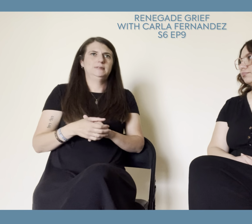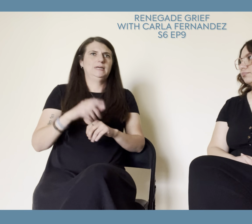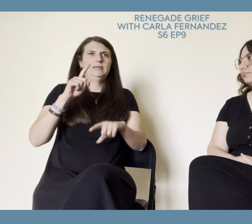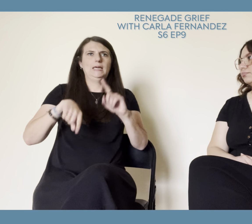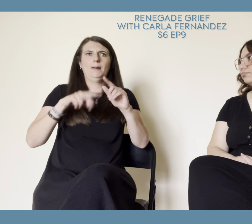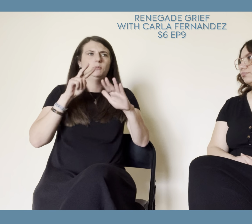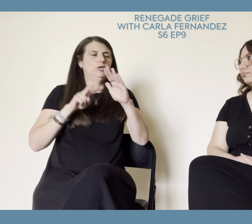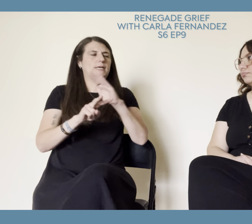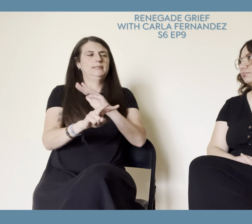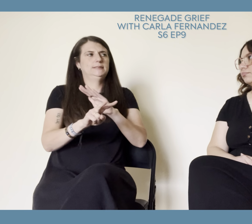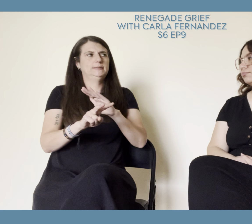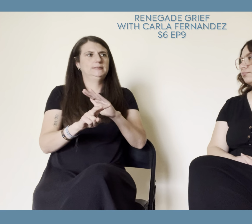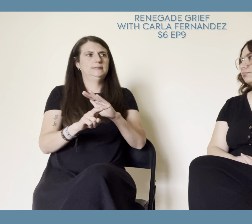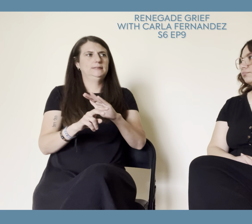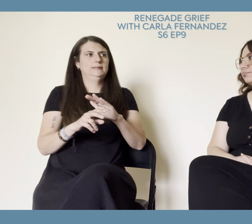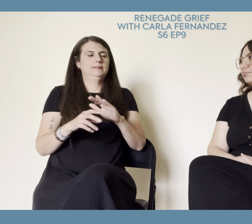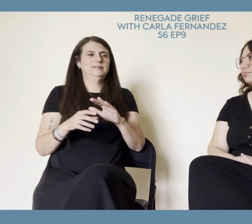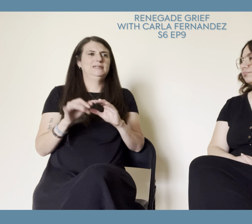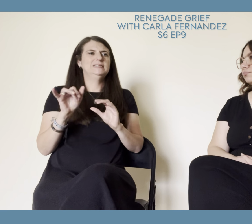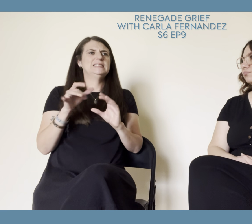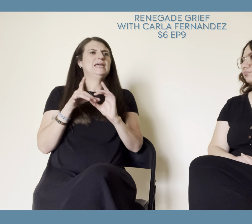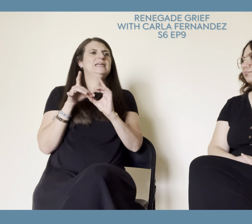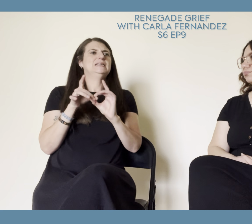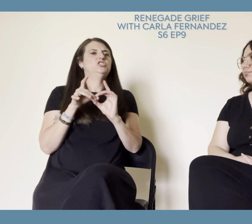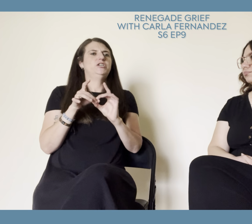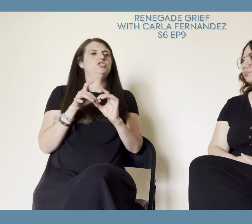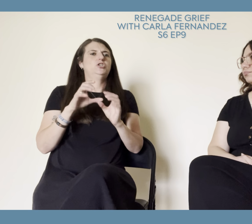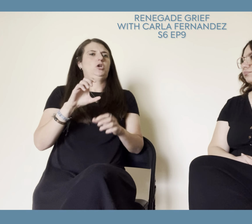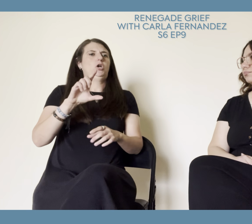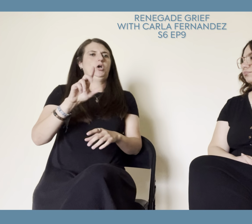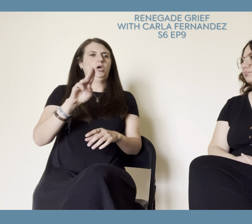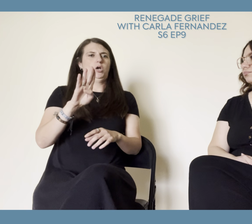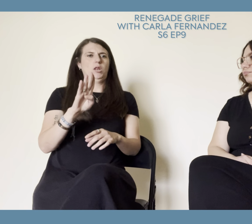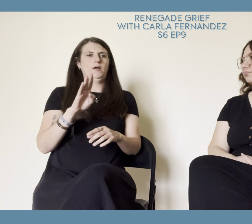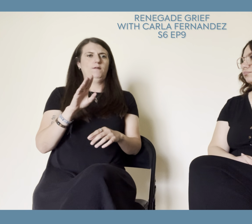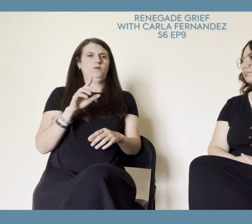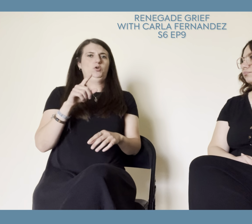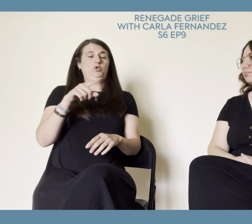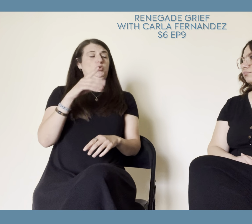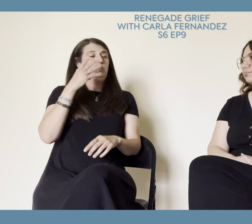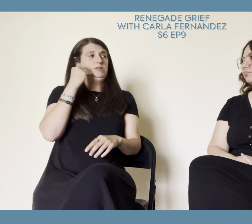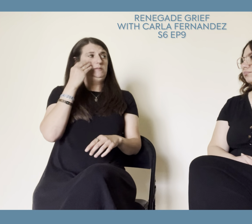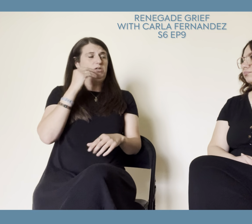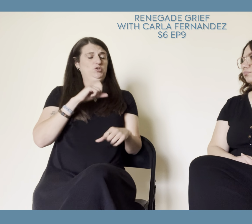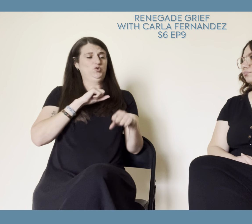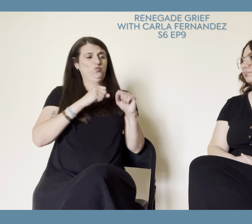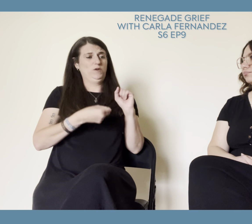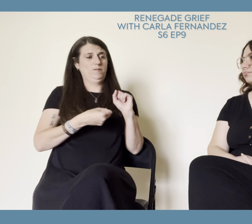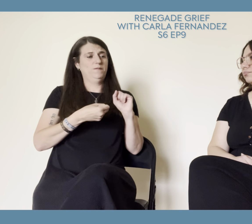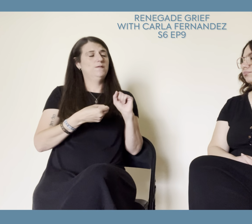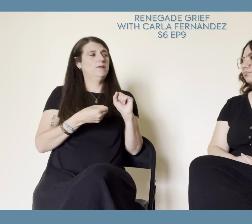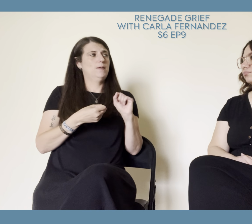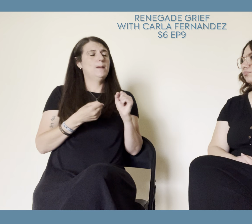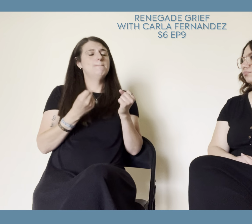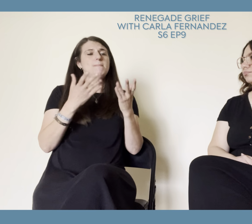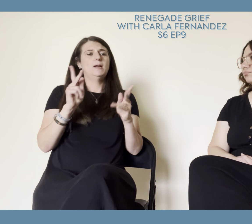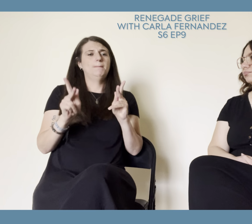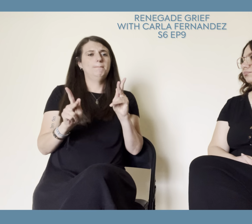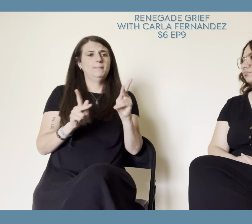like initiation into a club that happens when you've experienced grief that I think for many people becomes a lens through